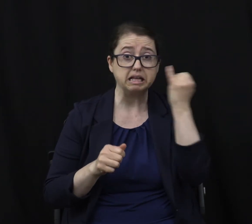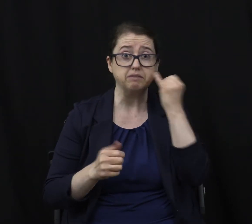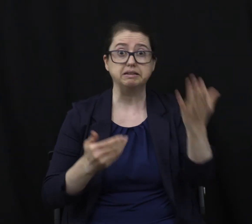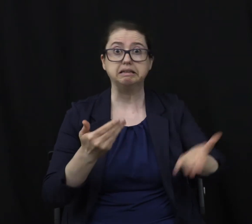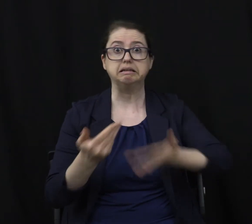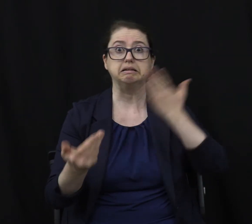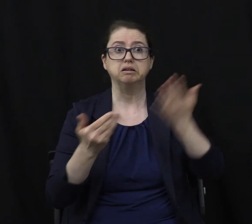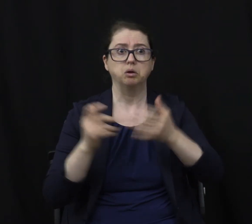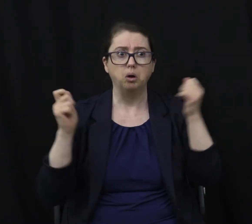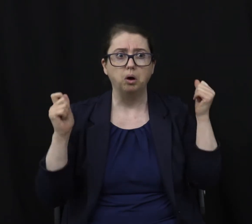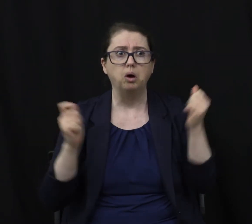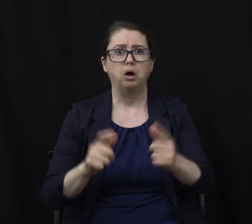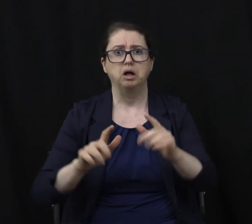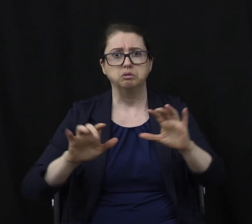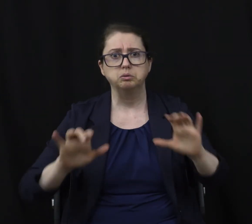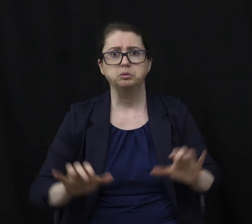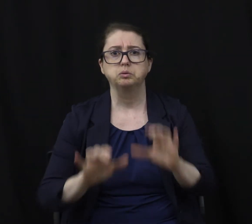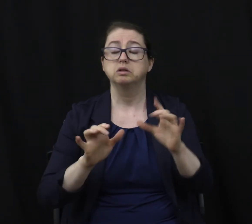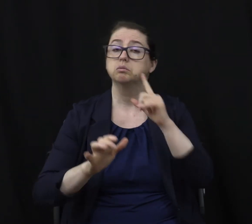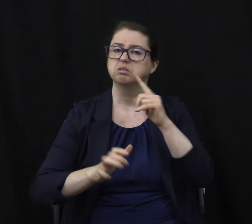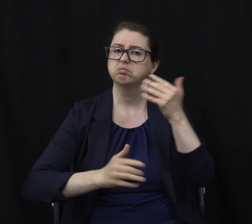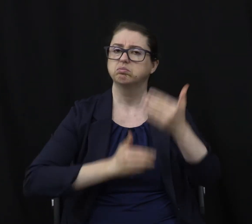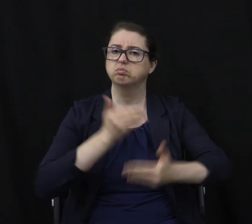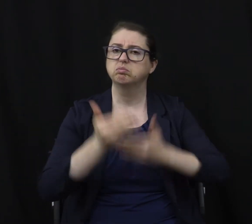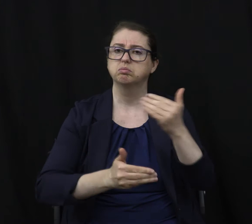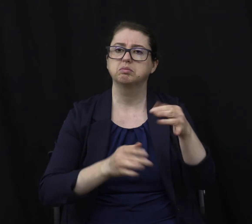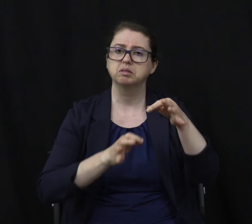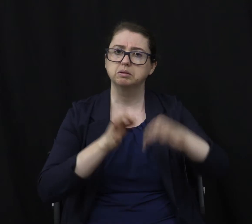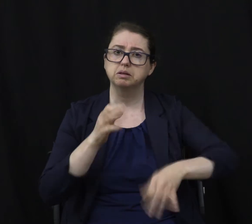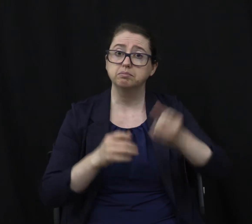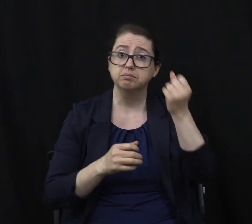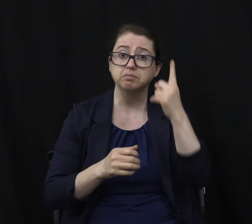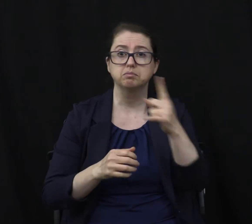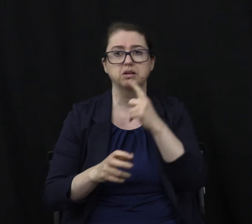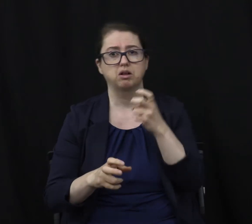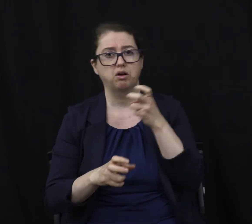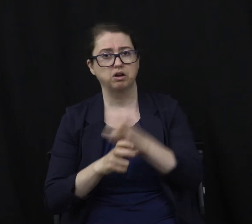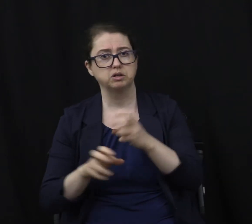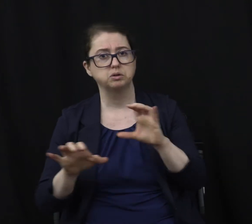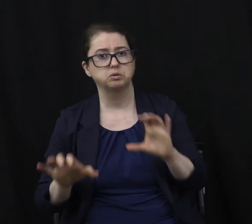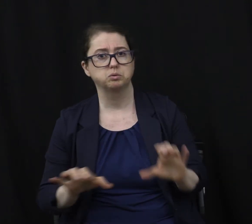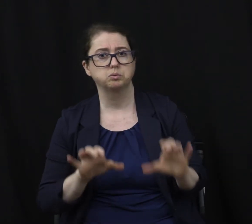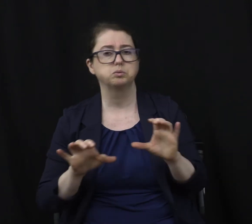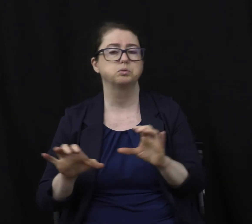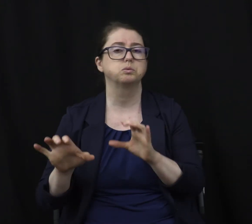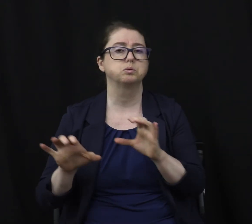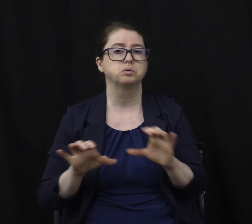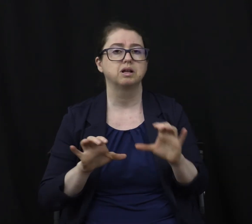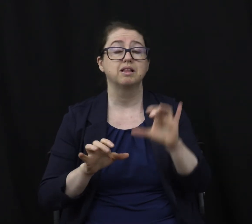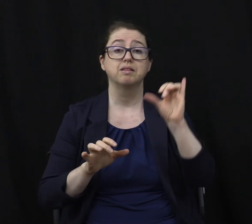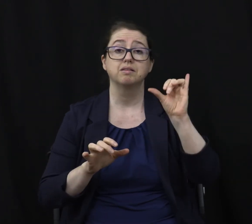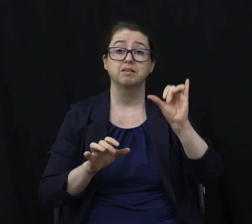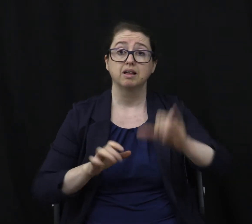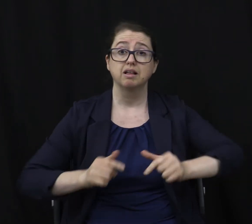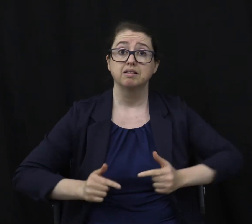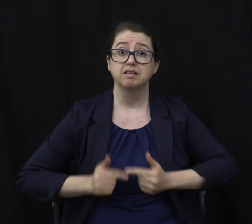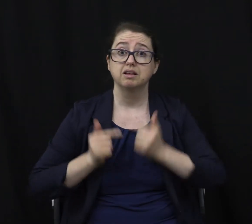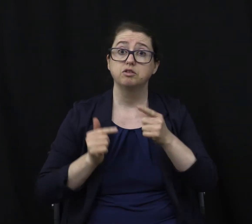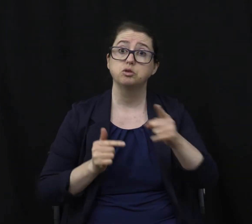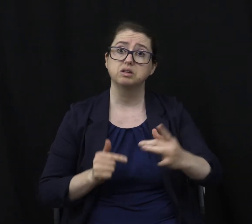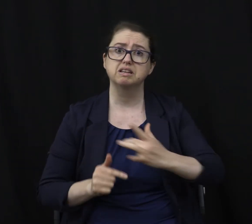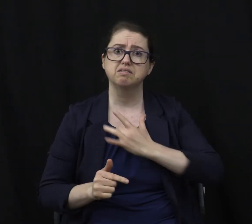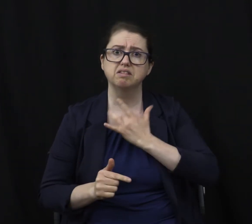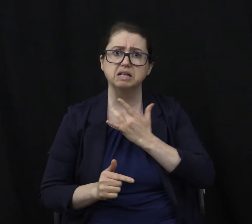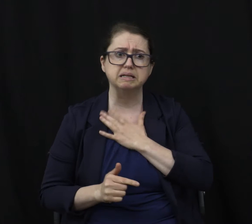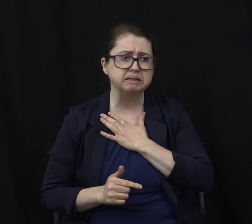process is simple to understand but difficult to do. When you get to that point in your life where you tell yourself, never again, I've